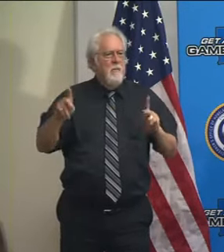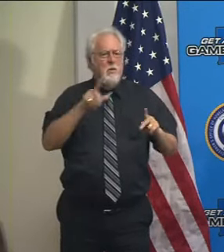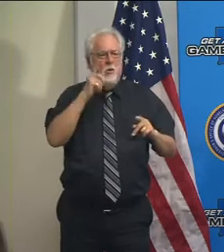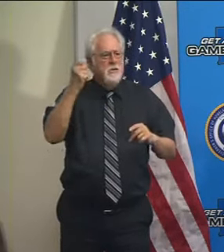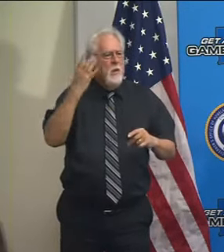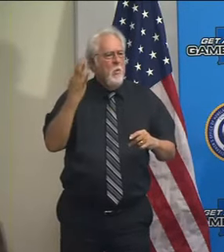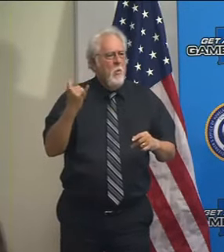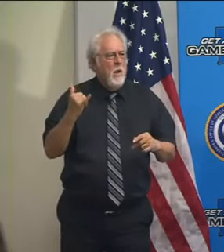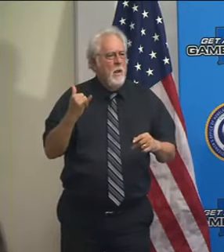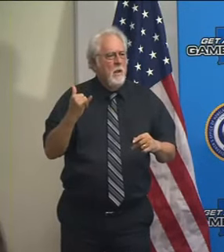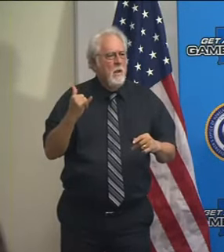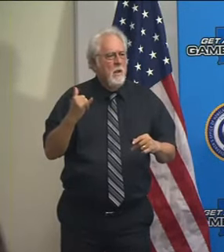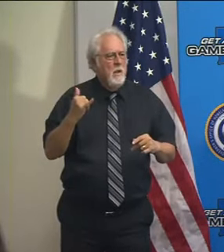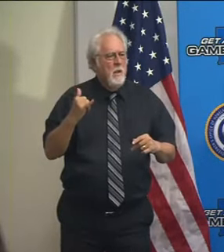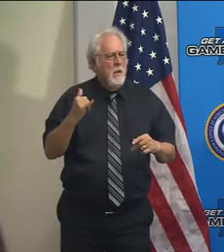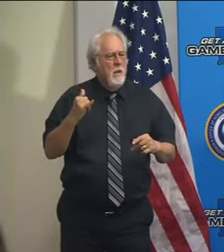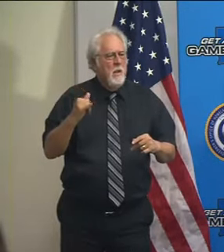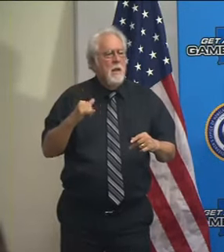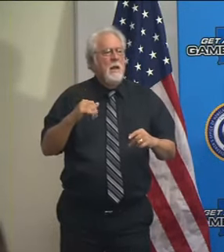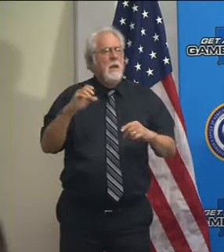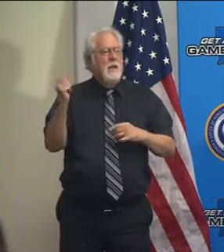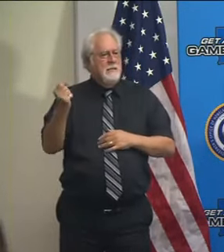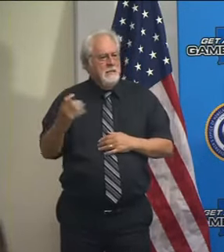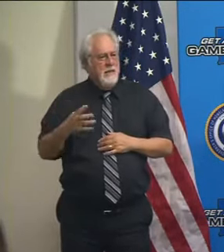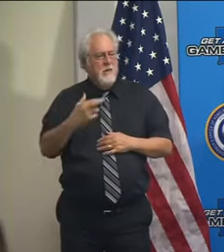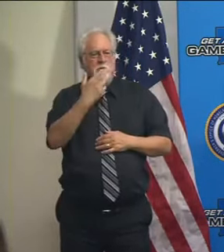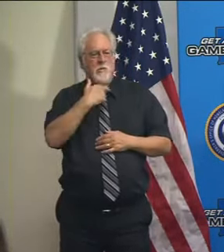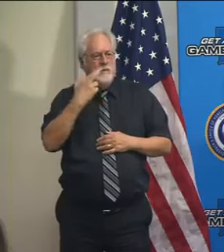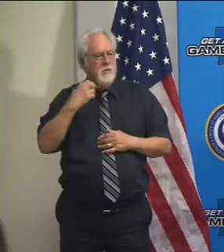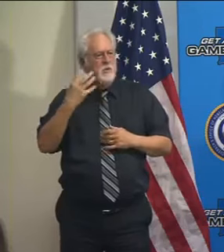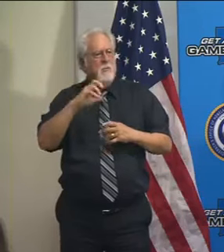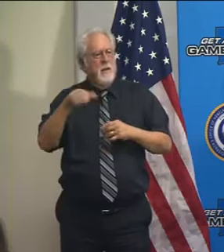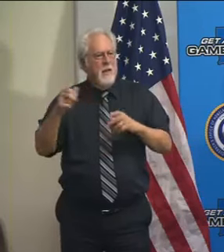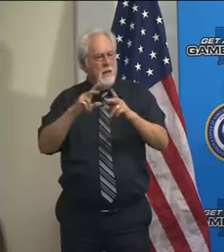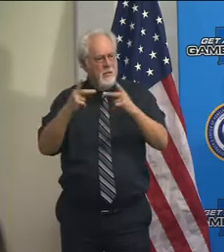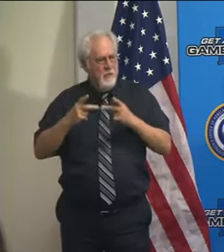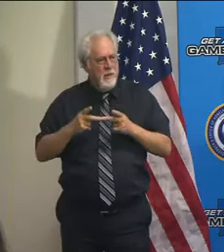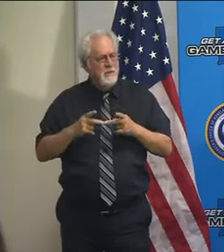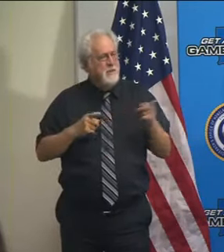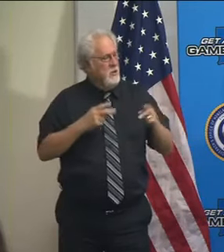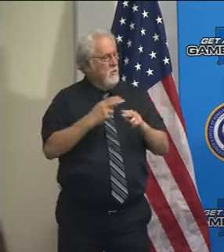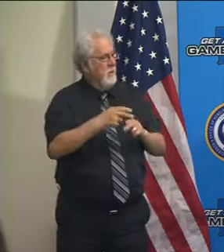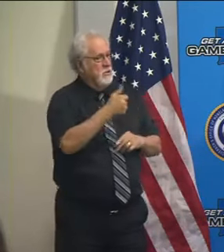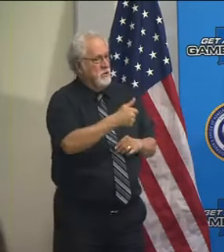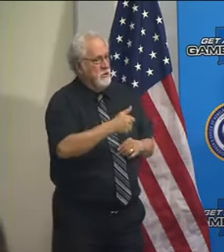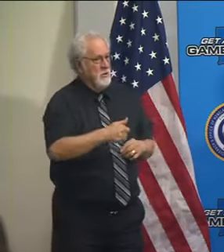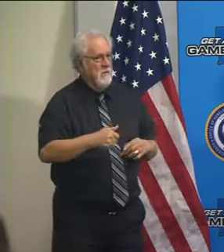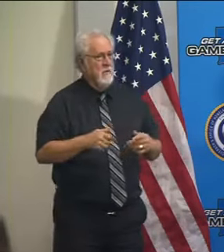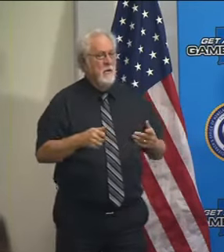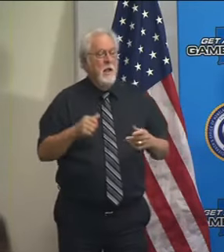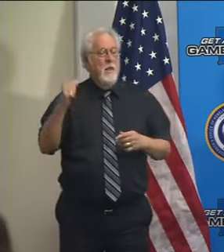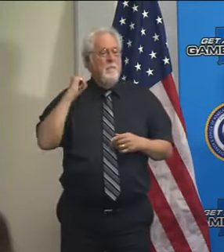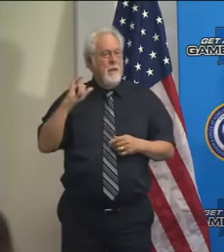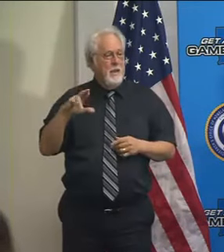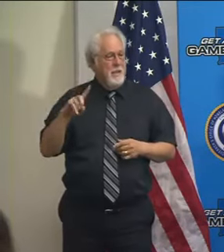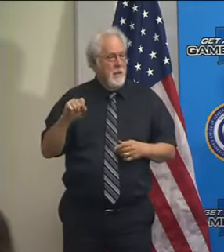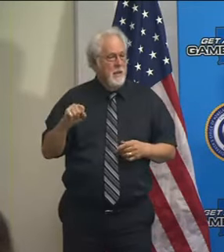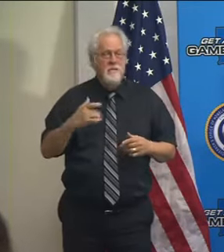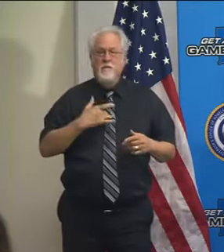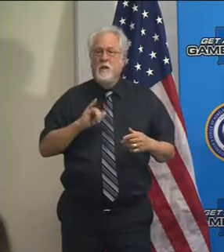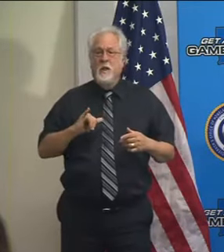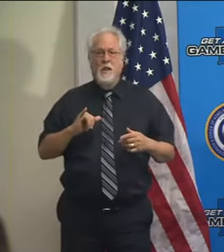understand why casinos, restaurants, and so many other gathering places, and you even mentioned a few yourself, just now in the backyards and such. They feel